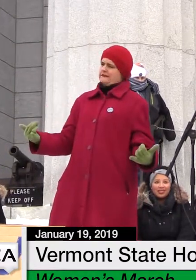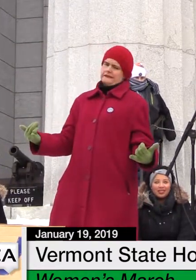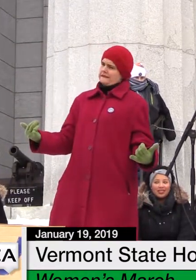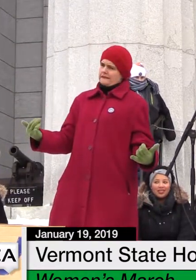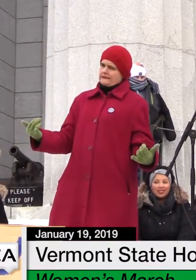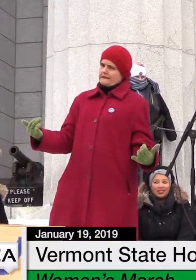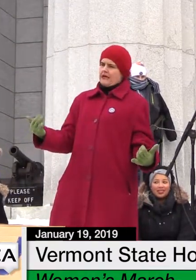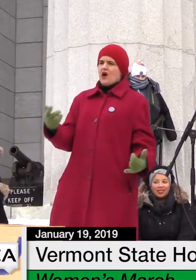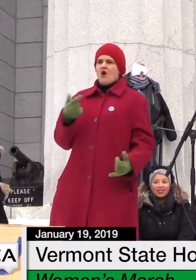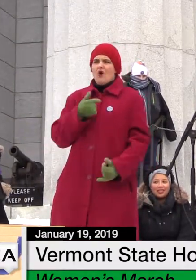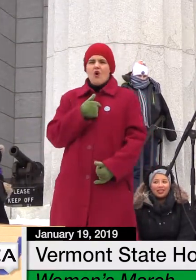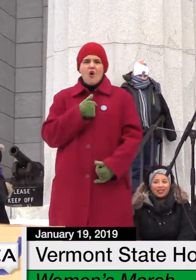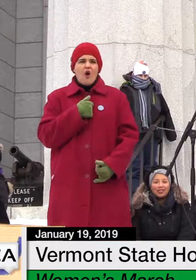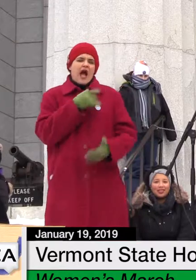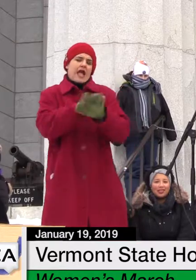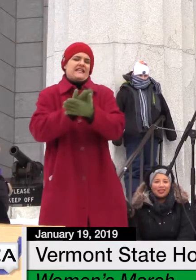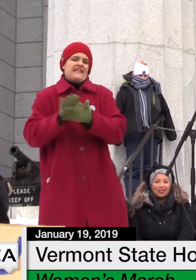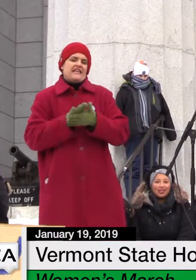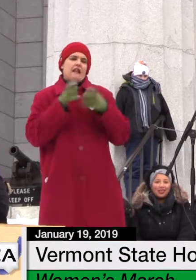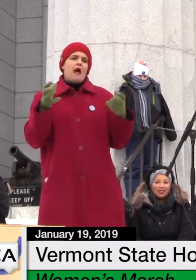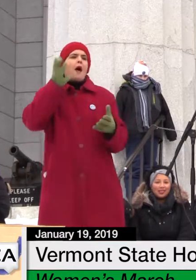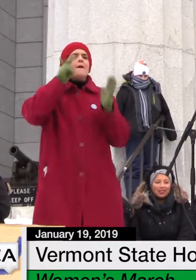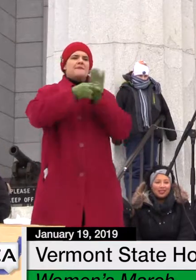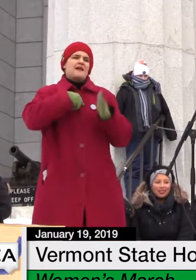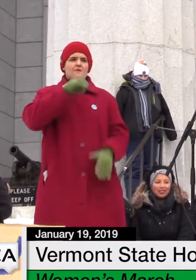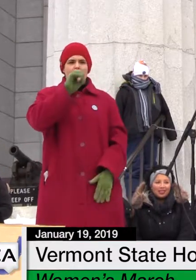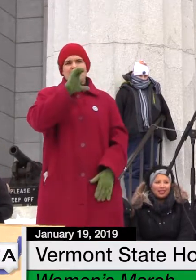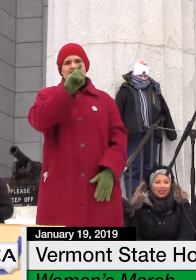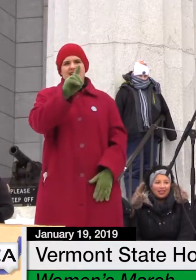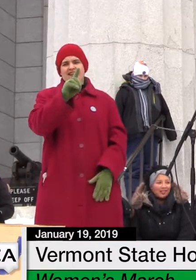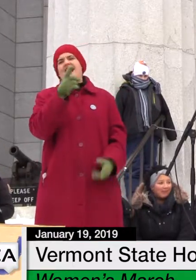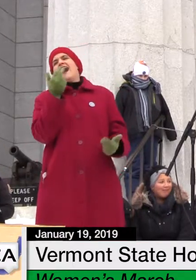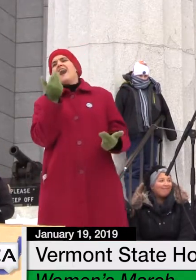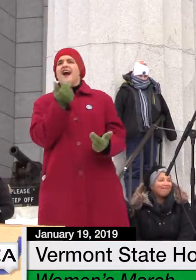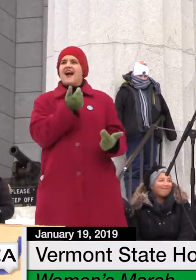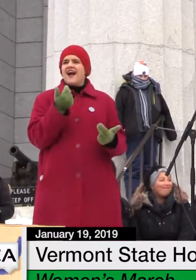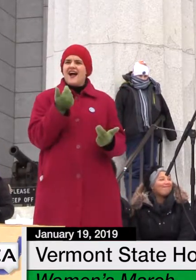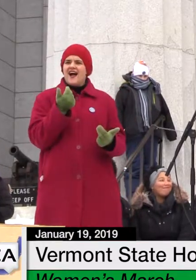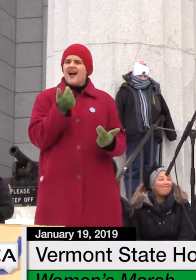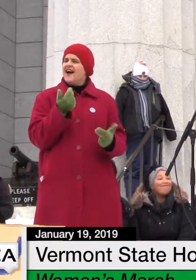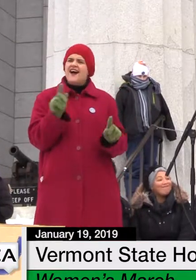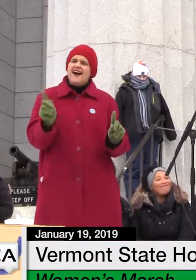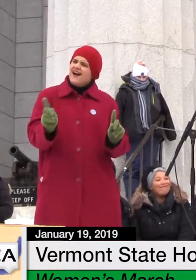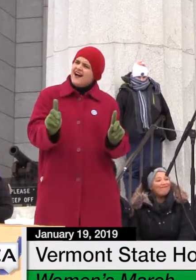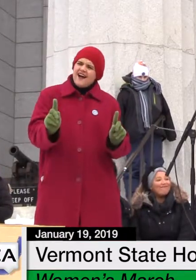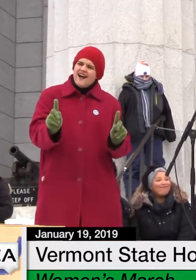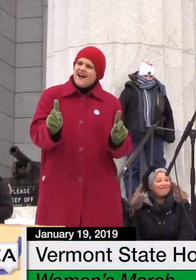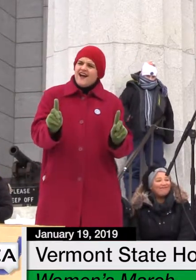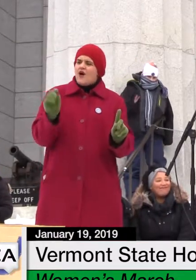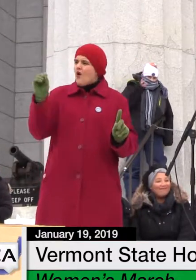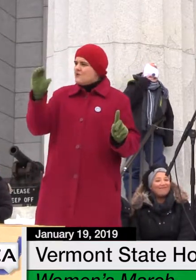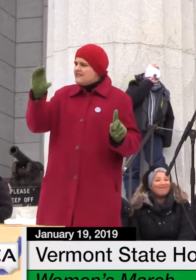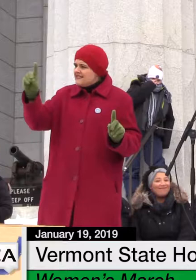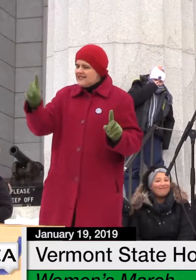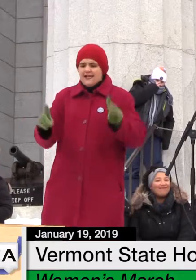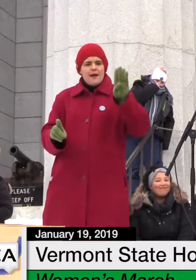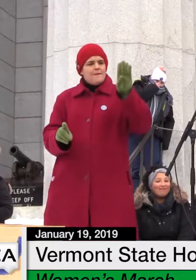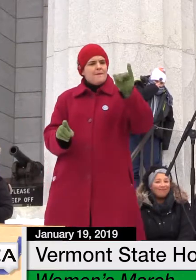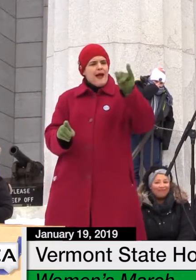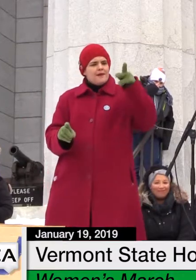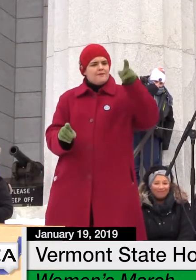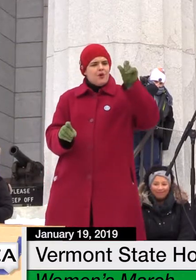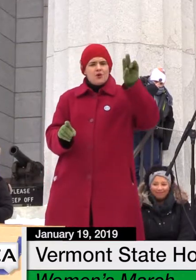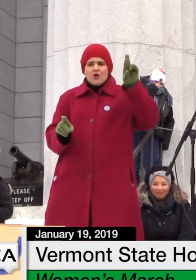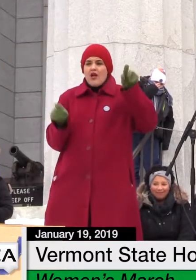so OCD just because you have to keep your desk organized a certain way. These are diseases. Please